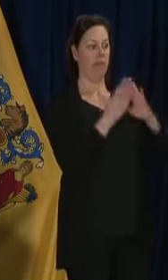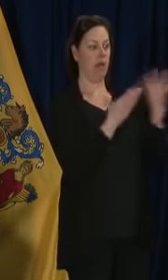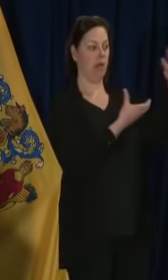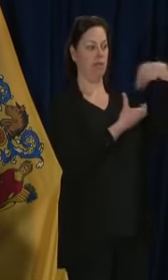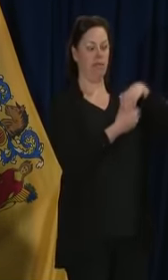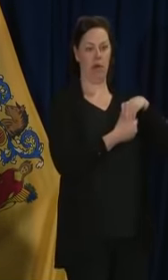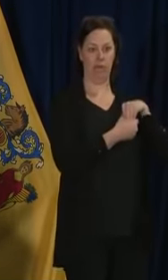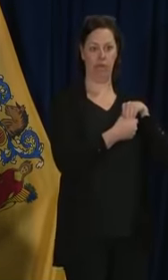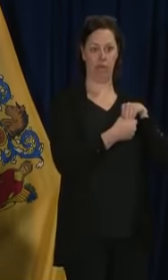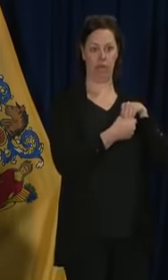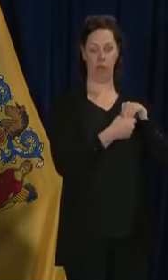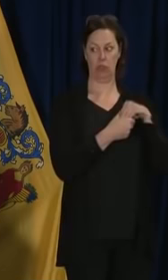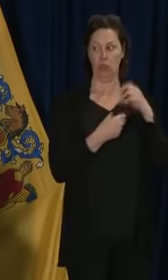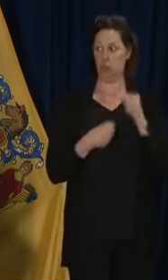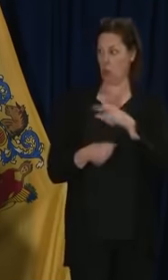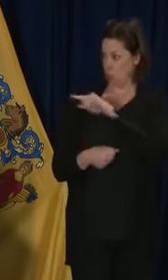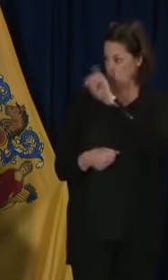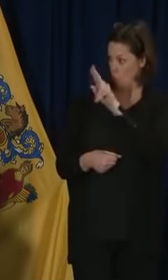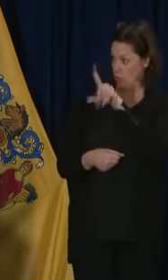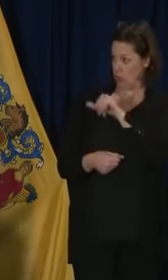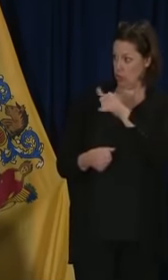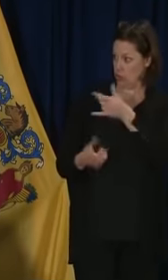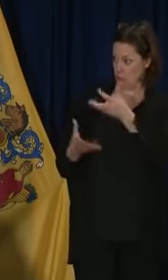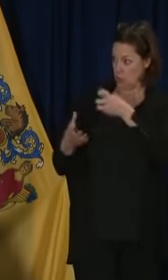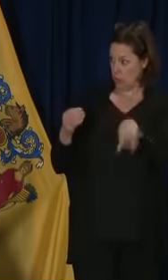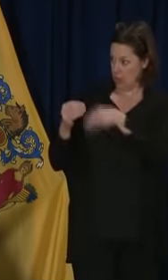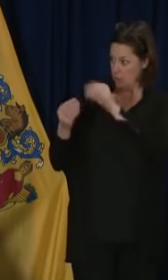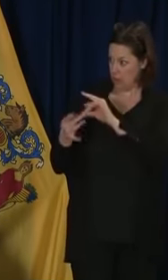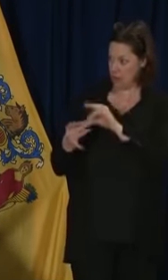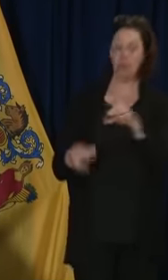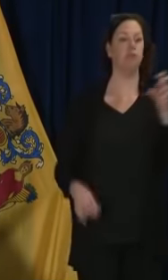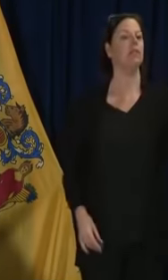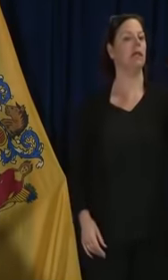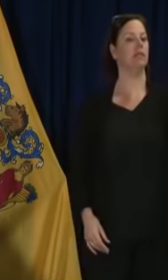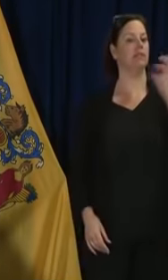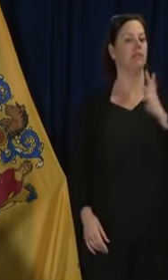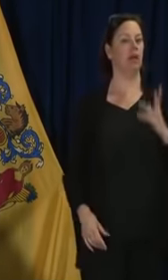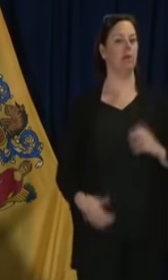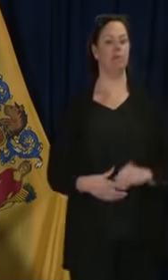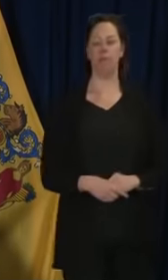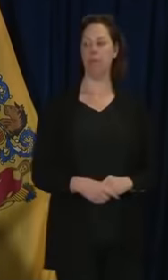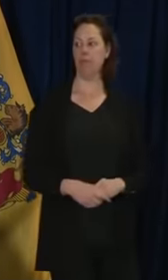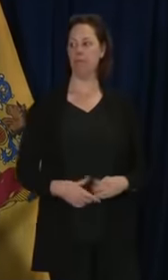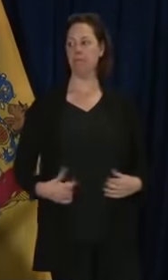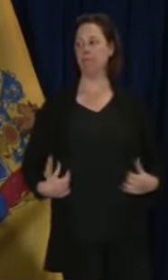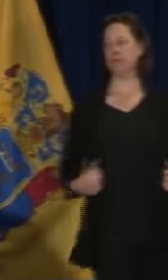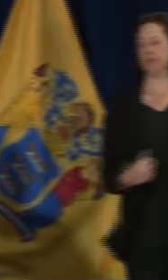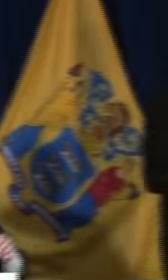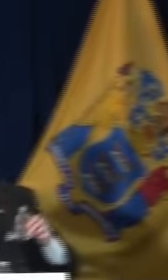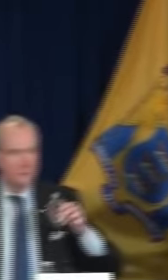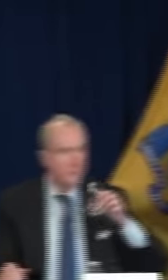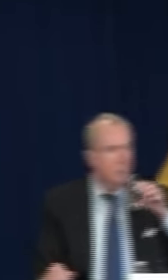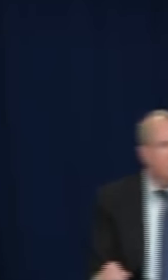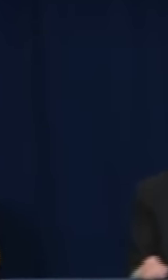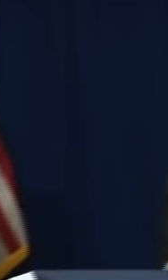both. Any quick color, Judy, on top of that, and then Pat. Sure, I'll talk about all of the above.